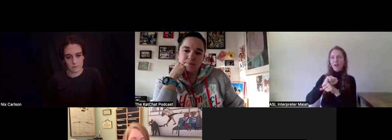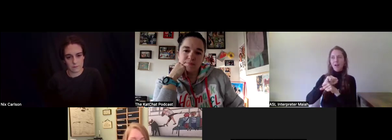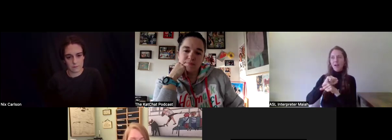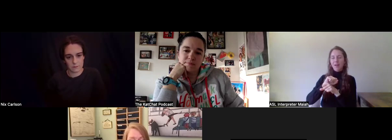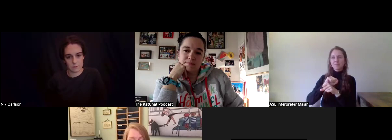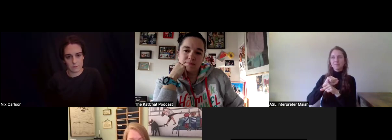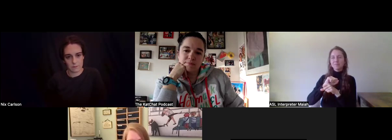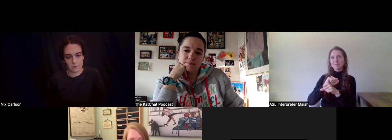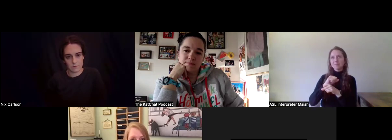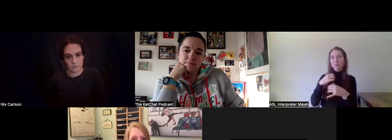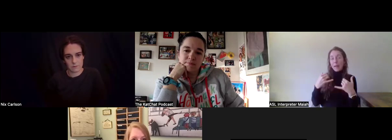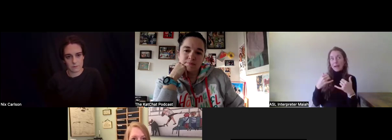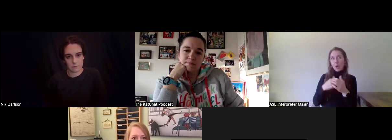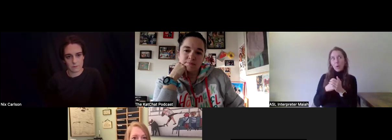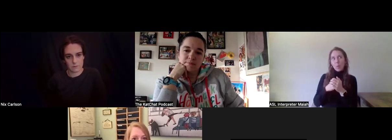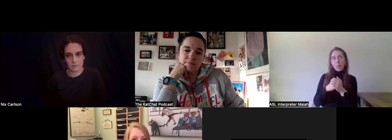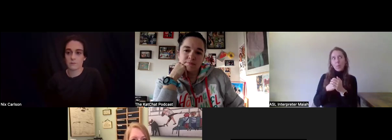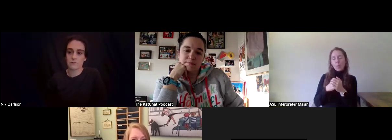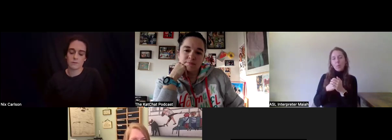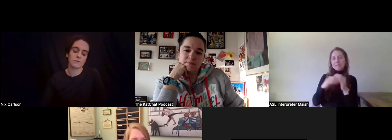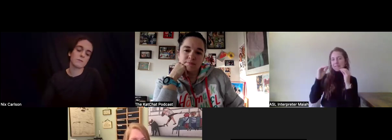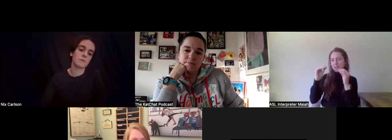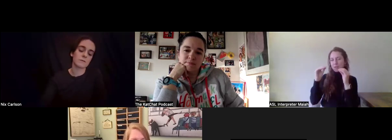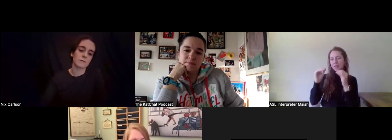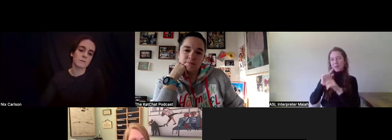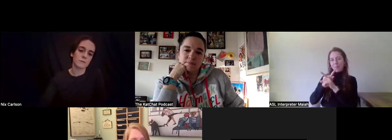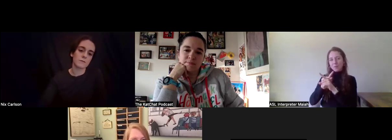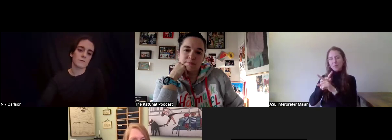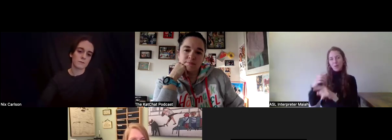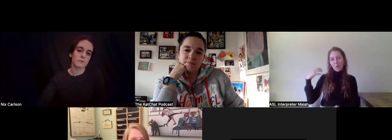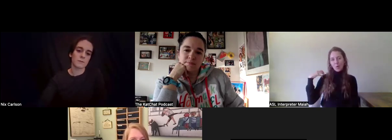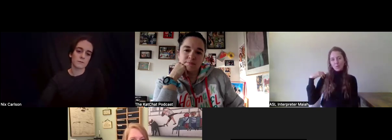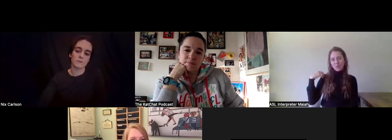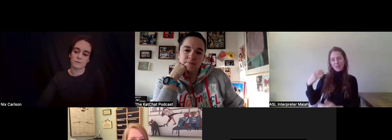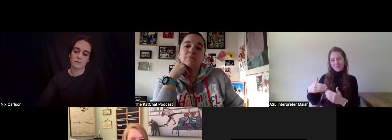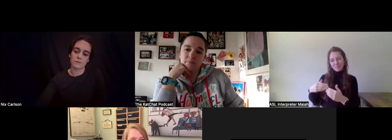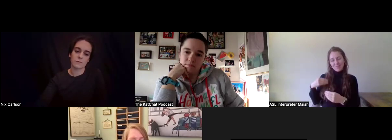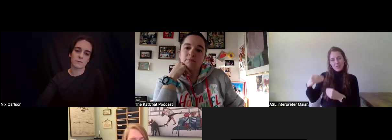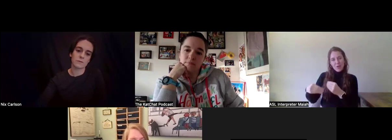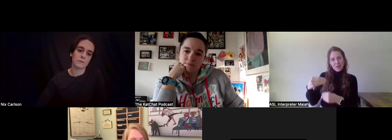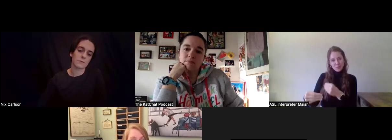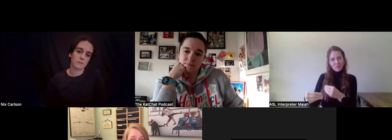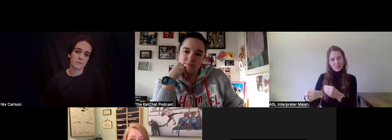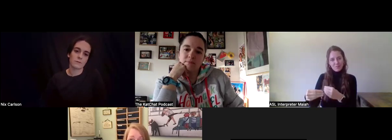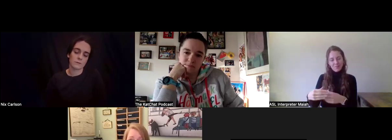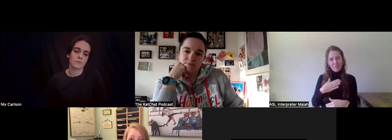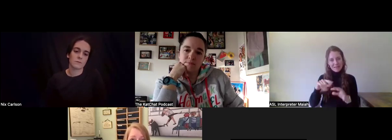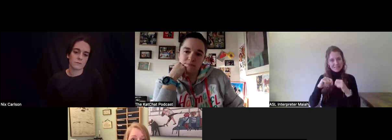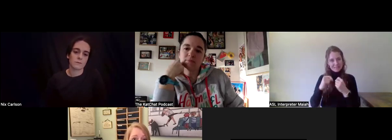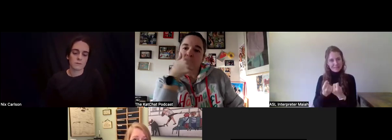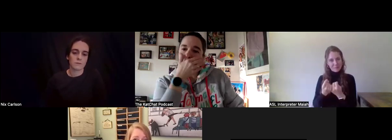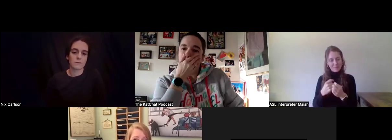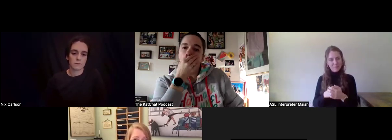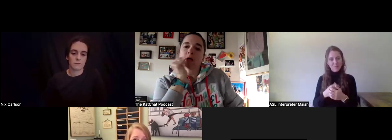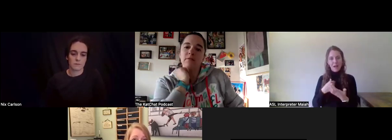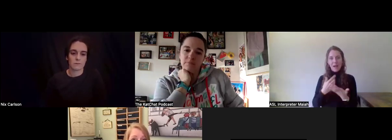career is teaching and mentoring and coaching this next generation of people on my team. I love running